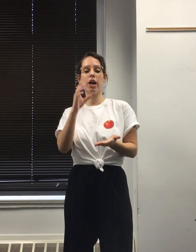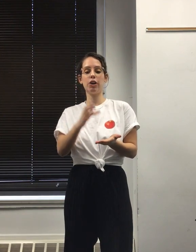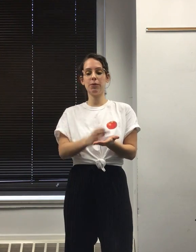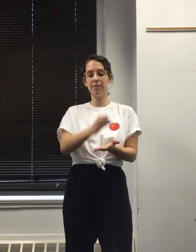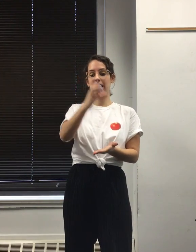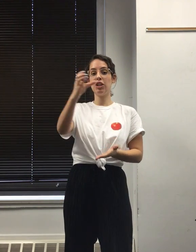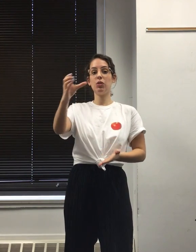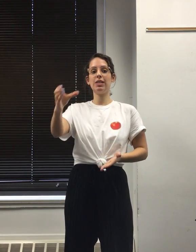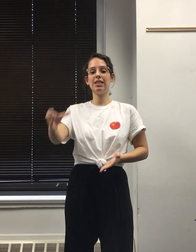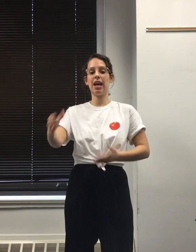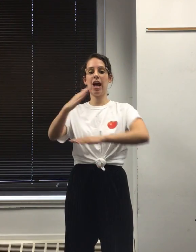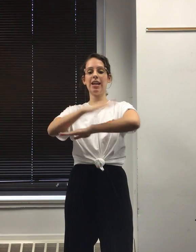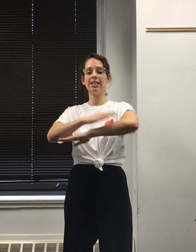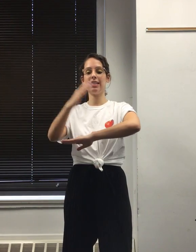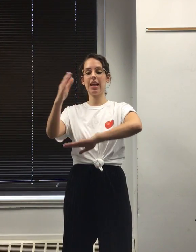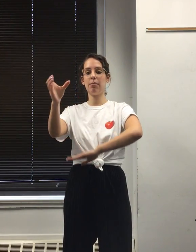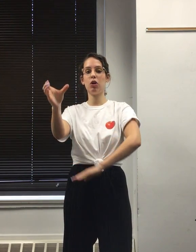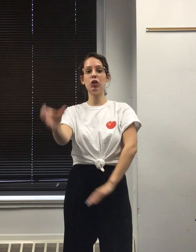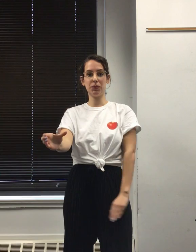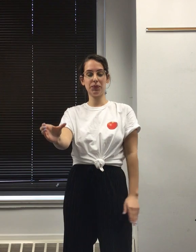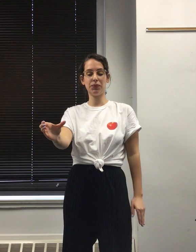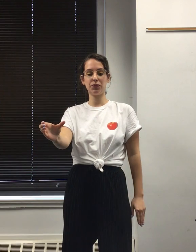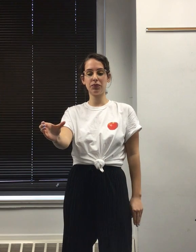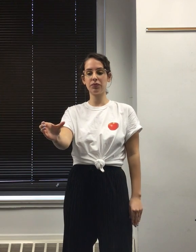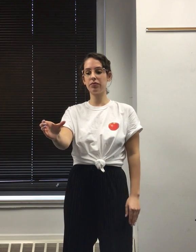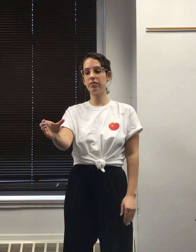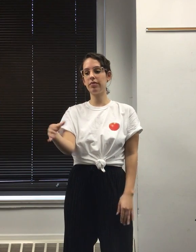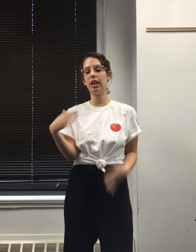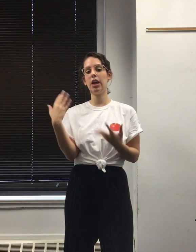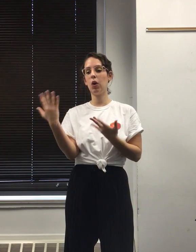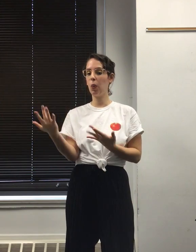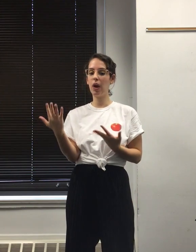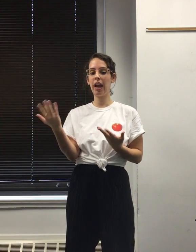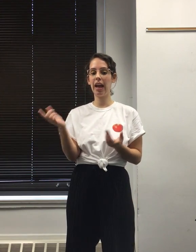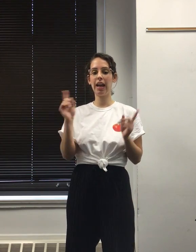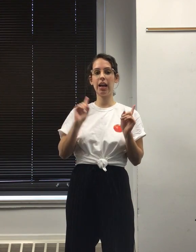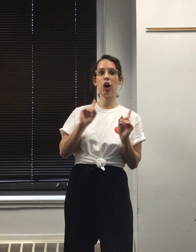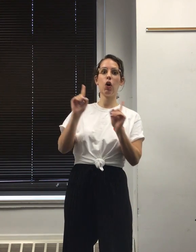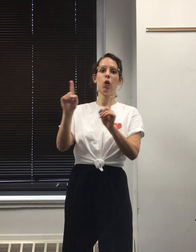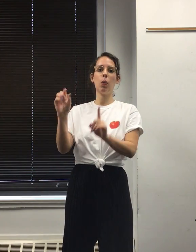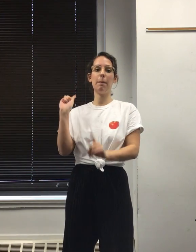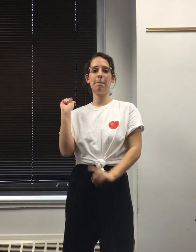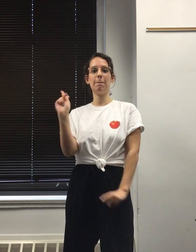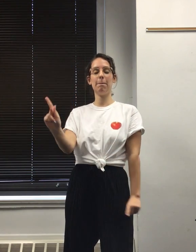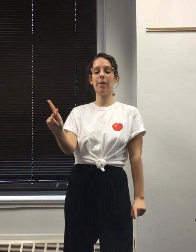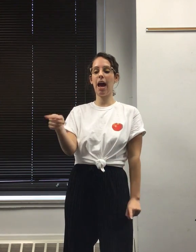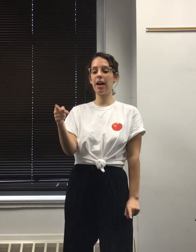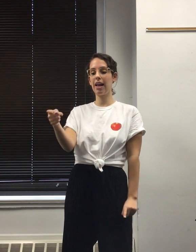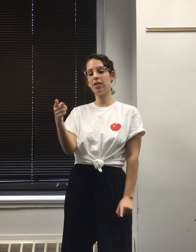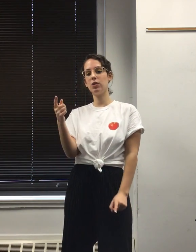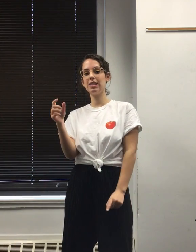a table or whatever, especially sometimes you come back and then there is moisture all around the outside of it. I did